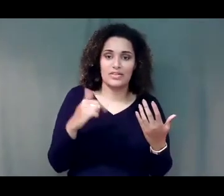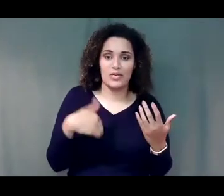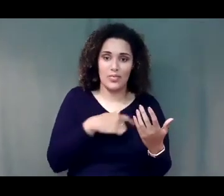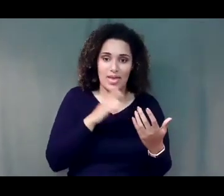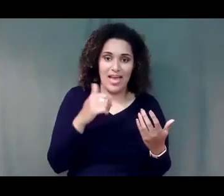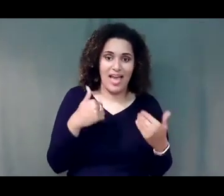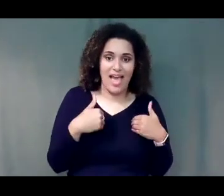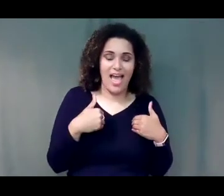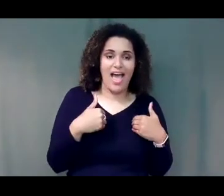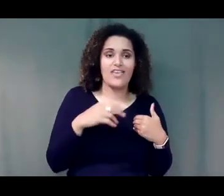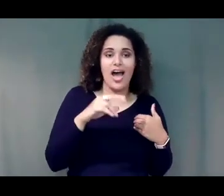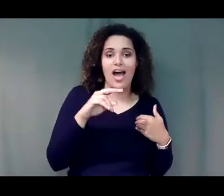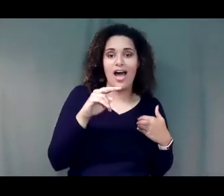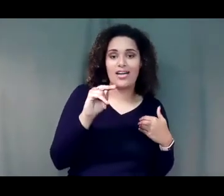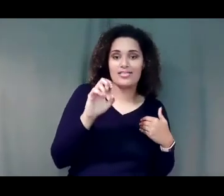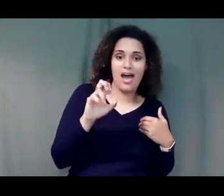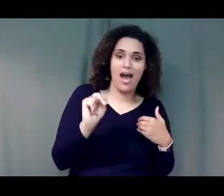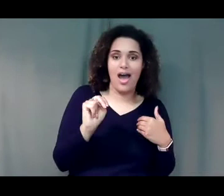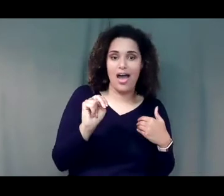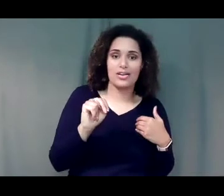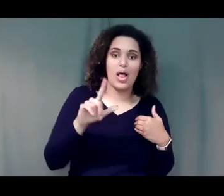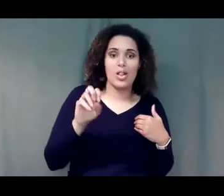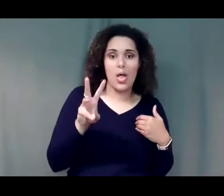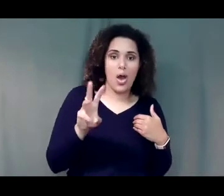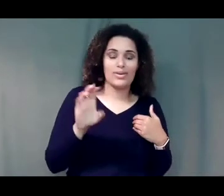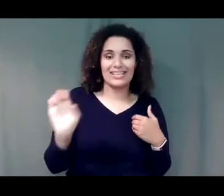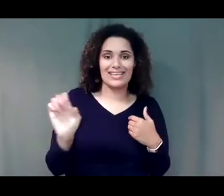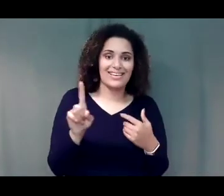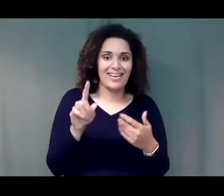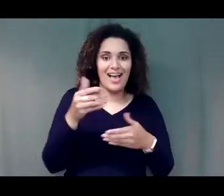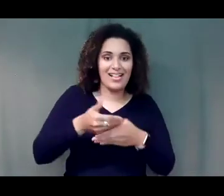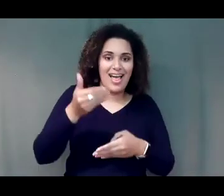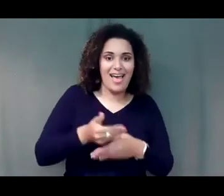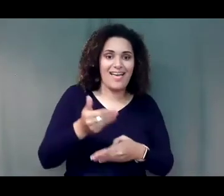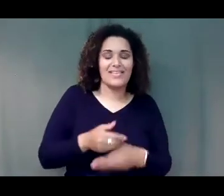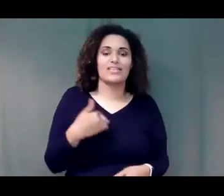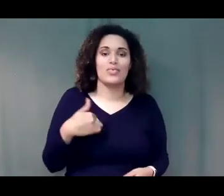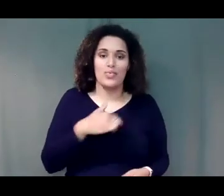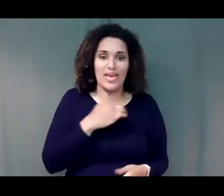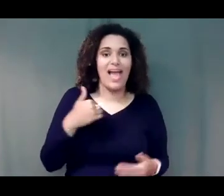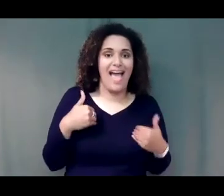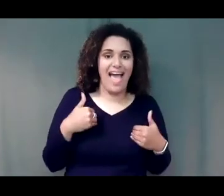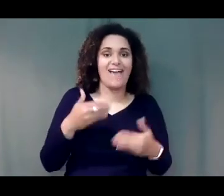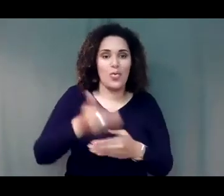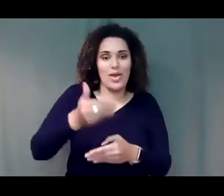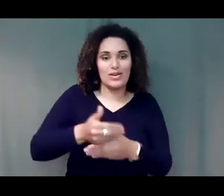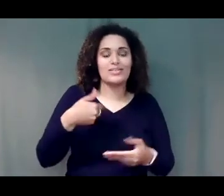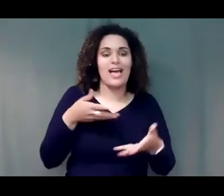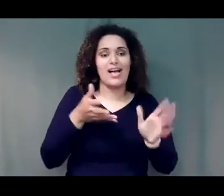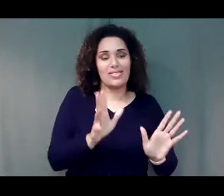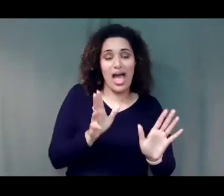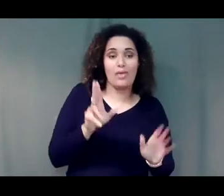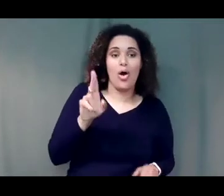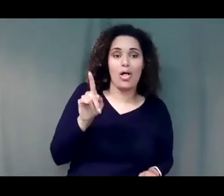non-low E, whatever, high E glass. Purposely have windows that let ultraviolet light in, on the front, or let